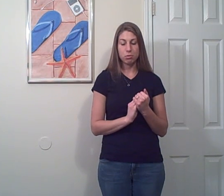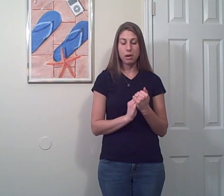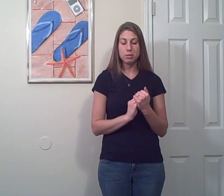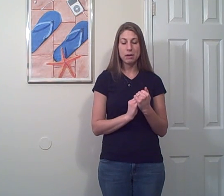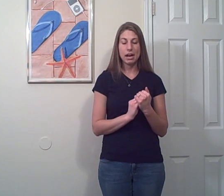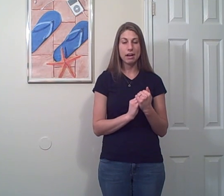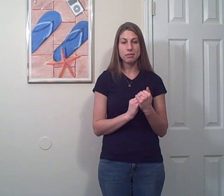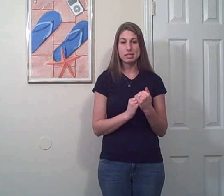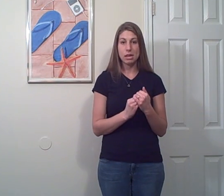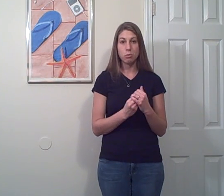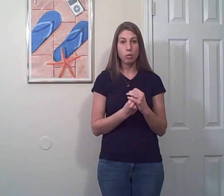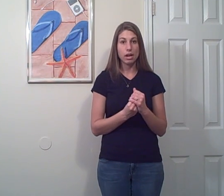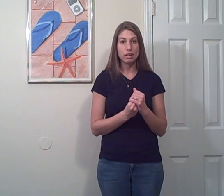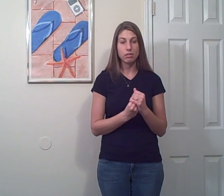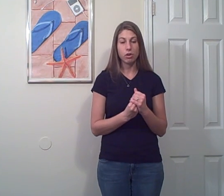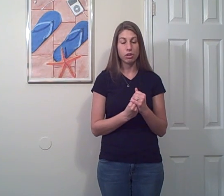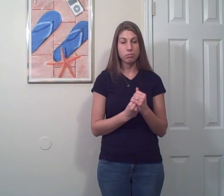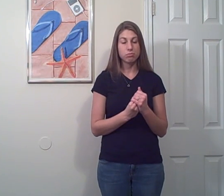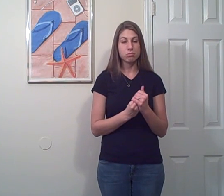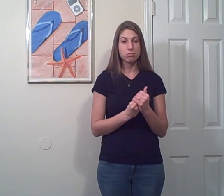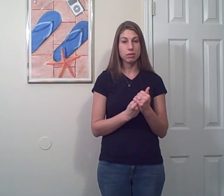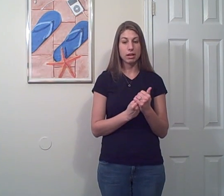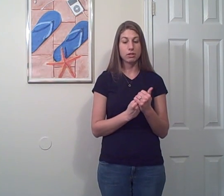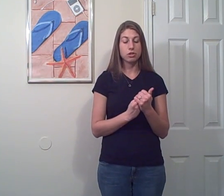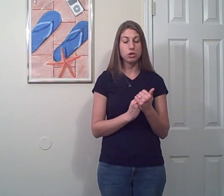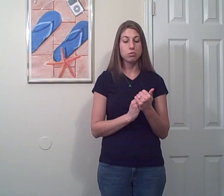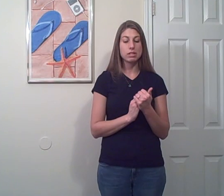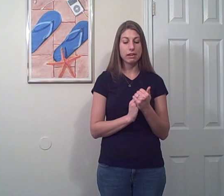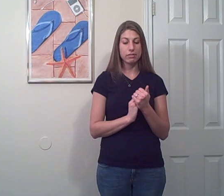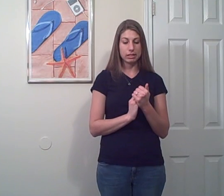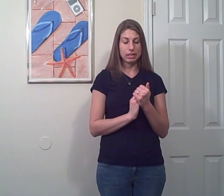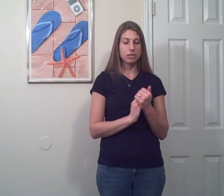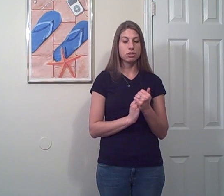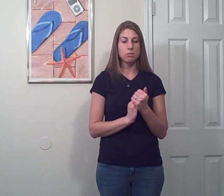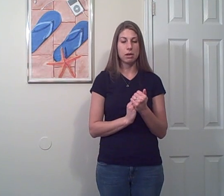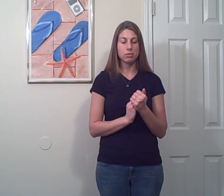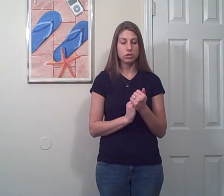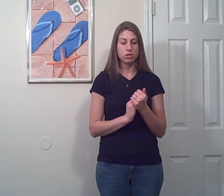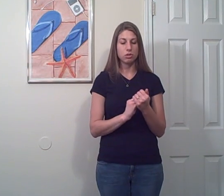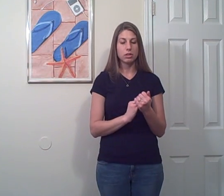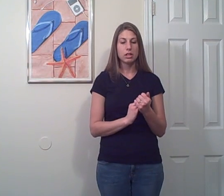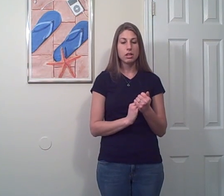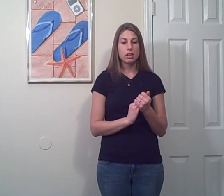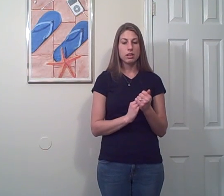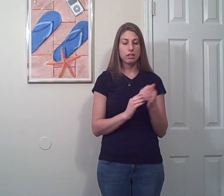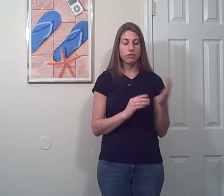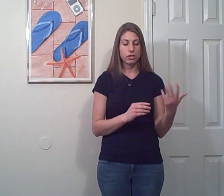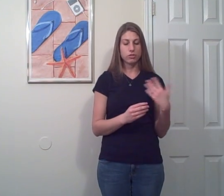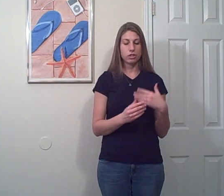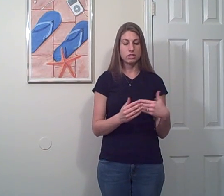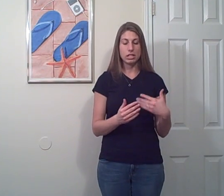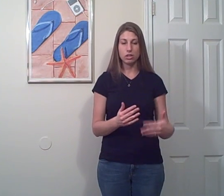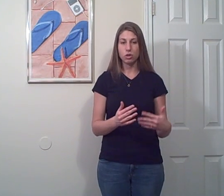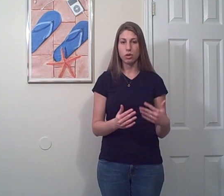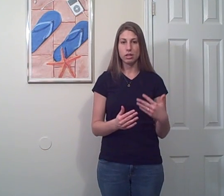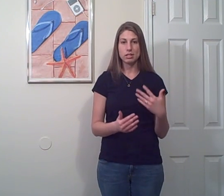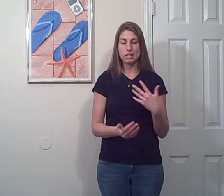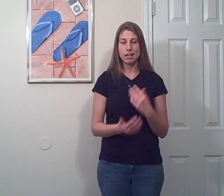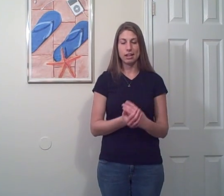probably by day 1 or 2, definitely they should be able to do the first verse and the chorus, and I